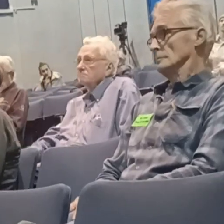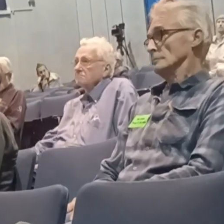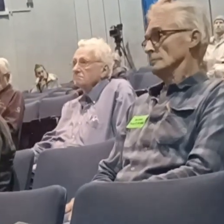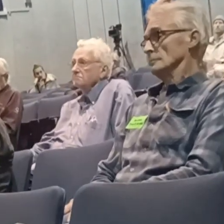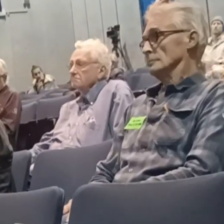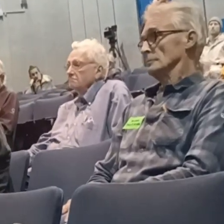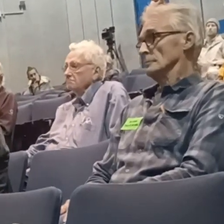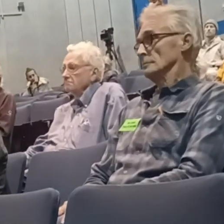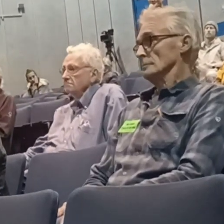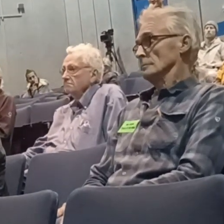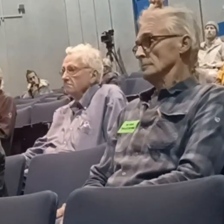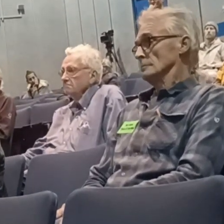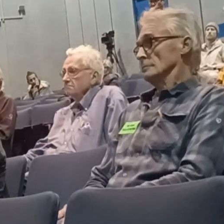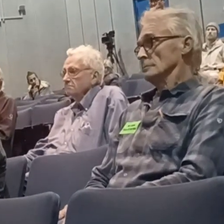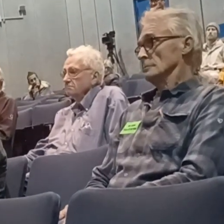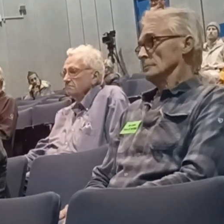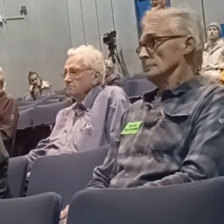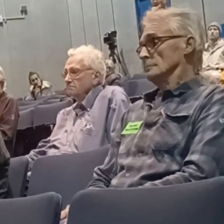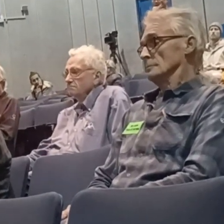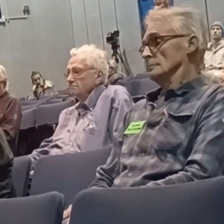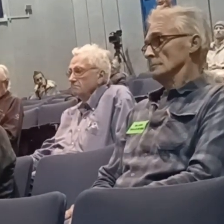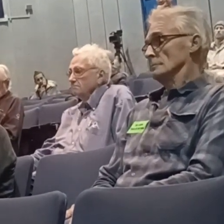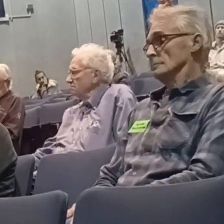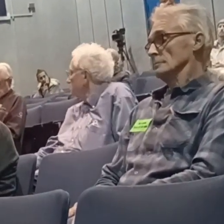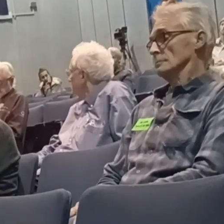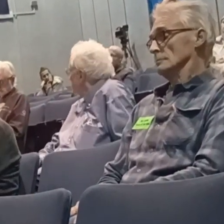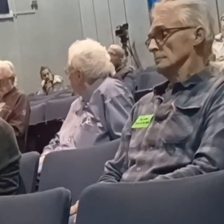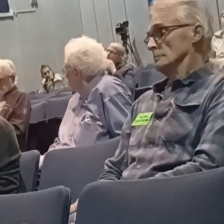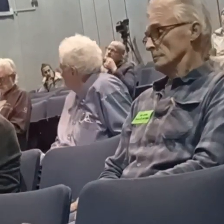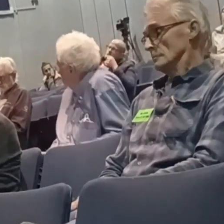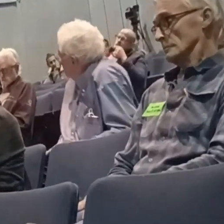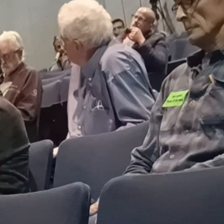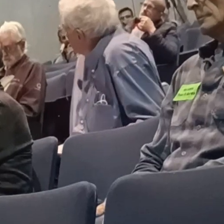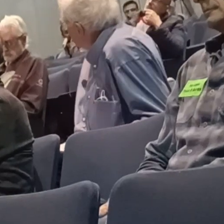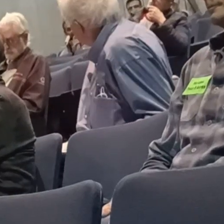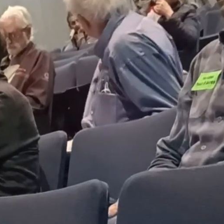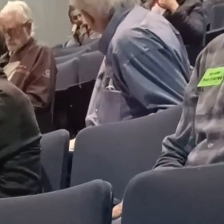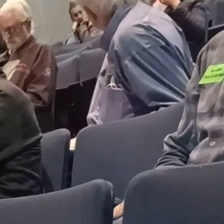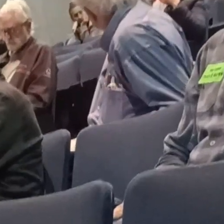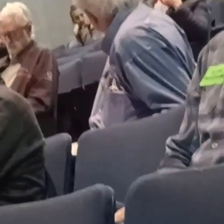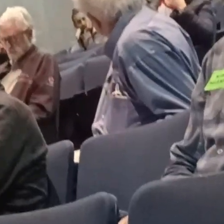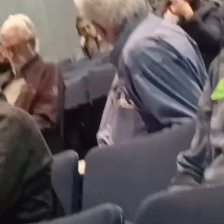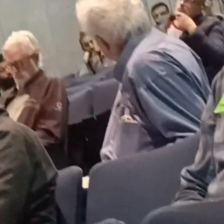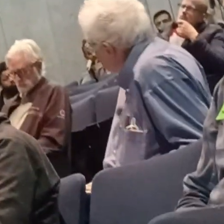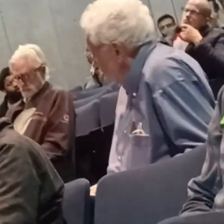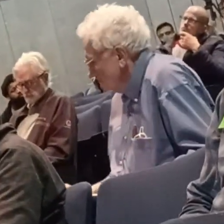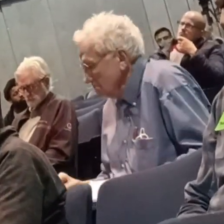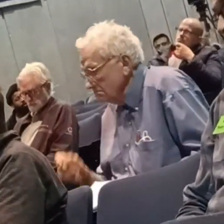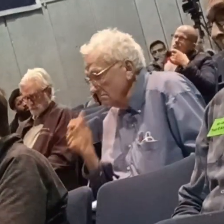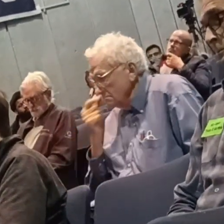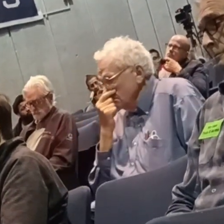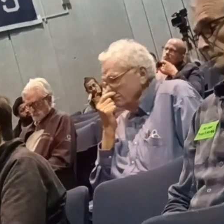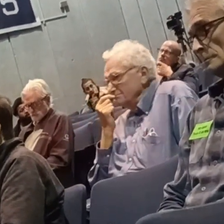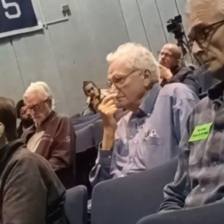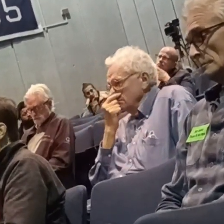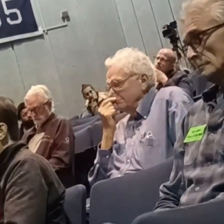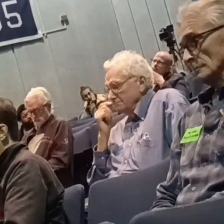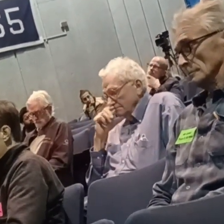actually allowed my income to double, to actually be just above 100% area